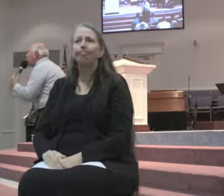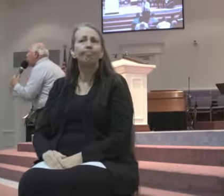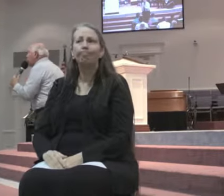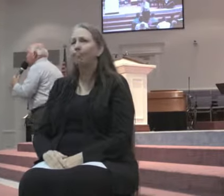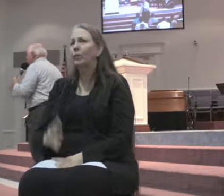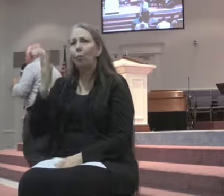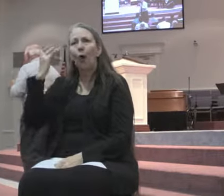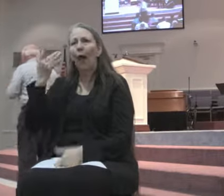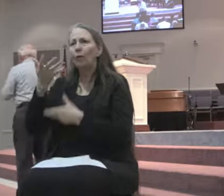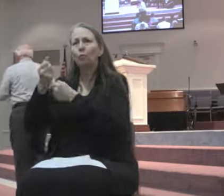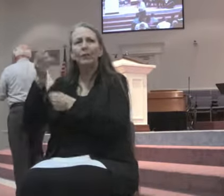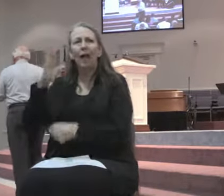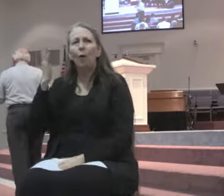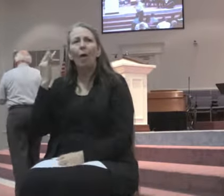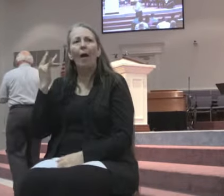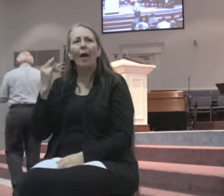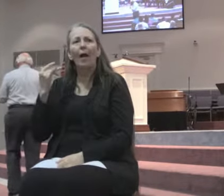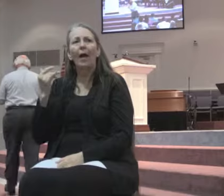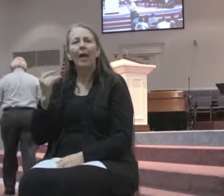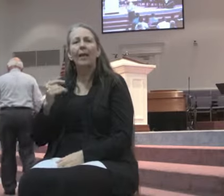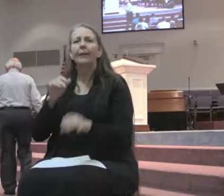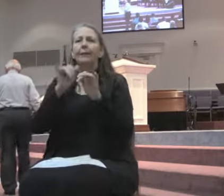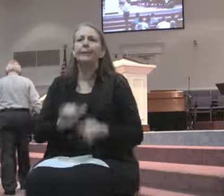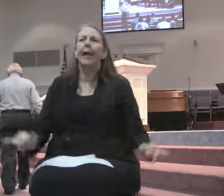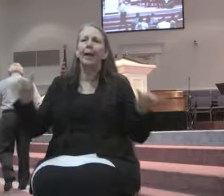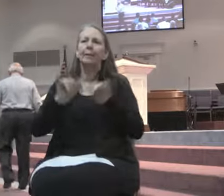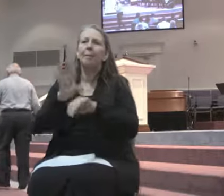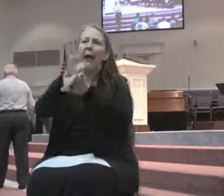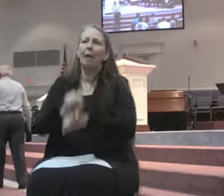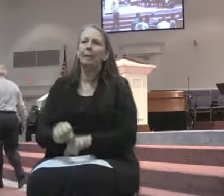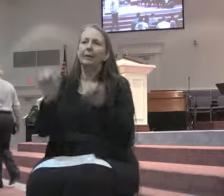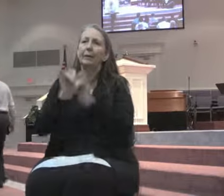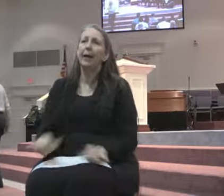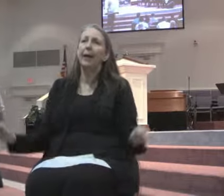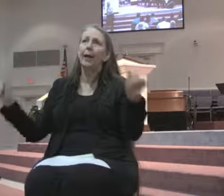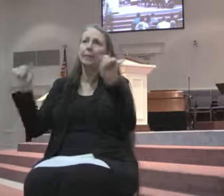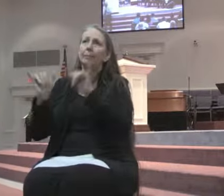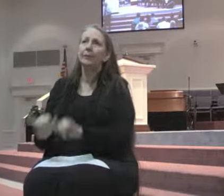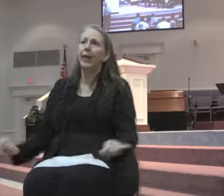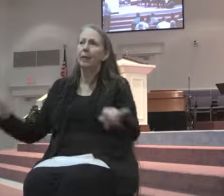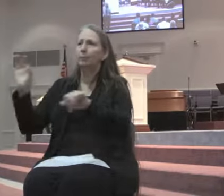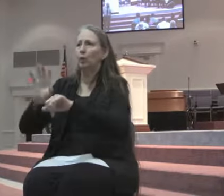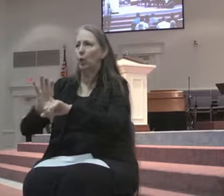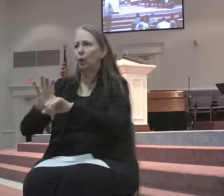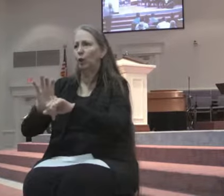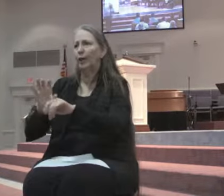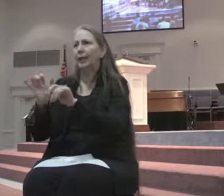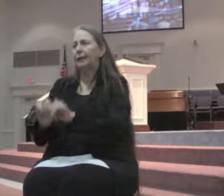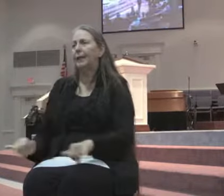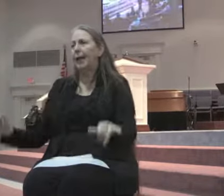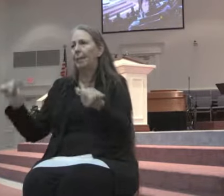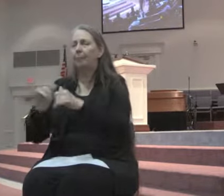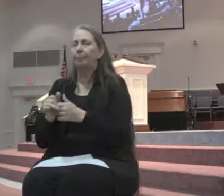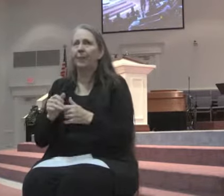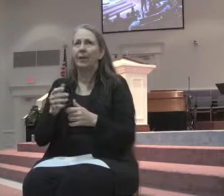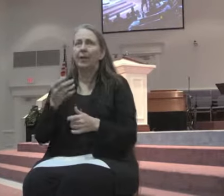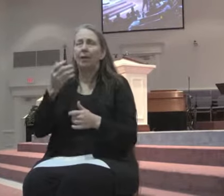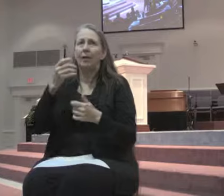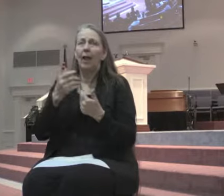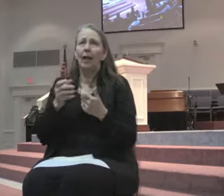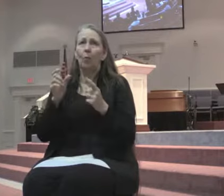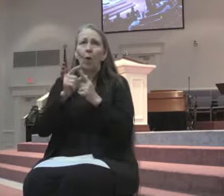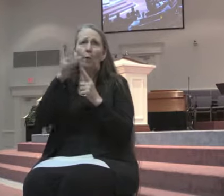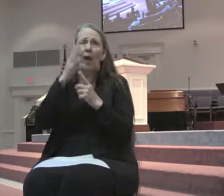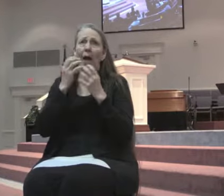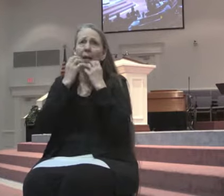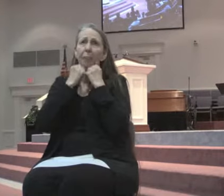to? It's because of the routine. We've lost the value of the bread. We've